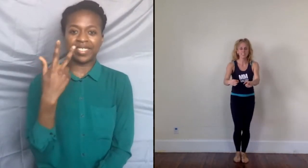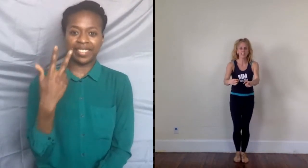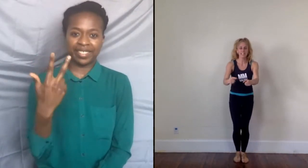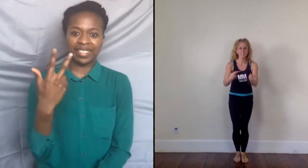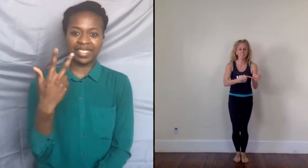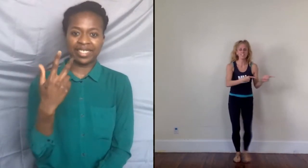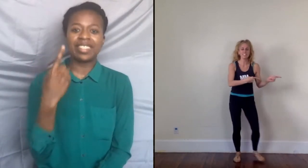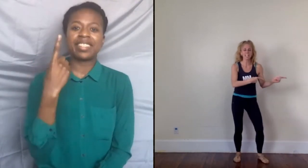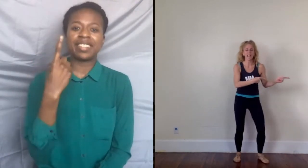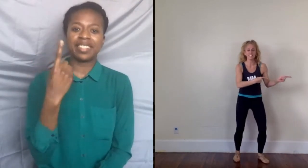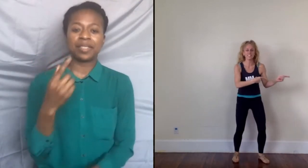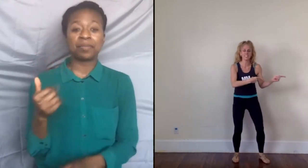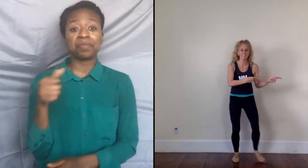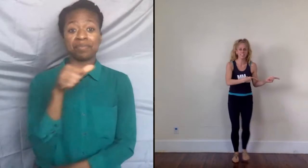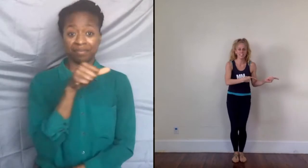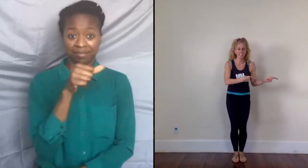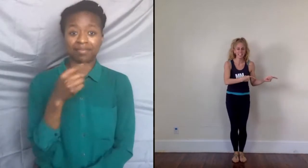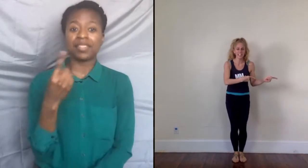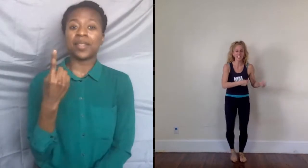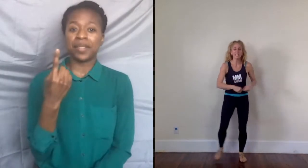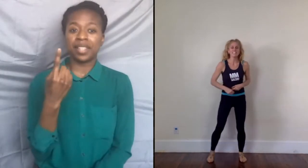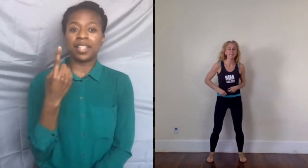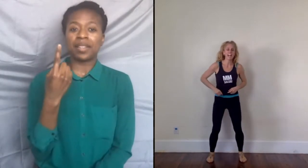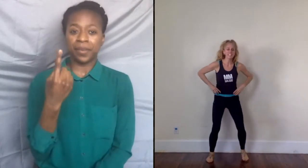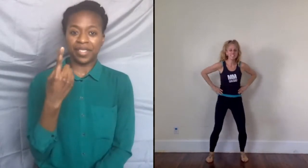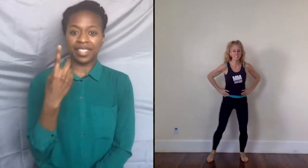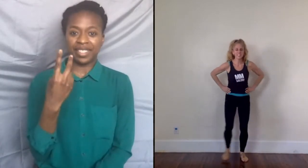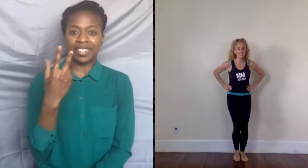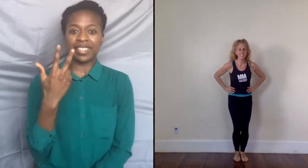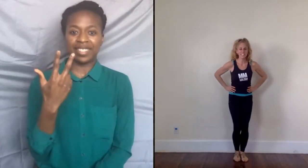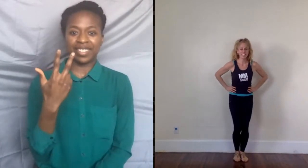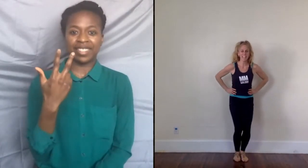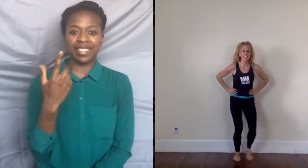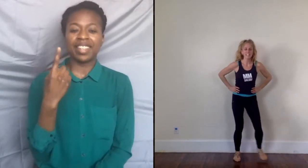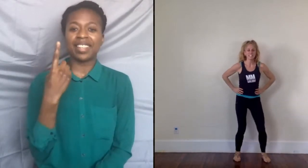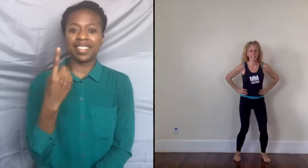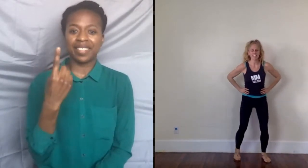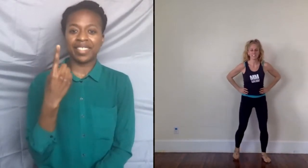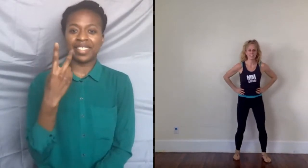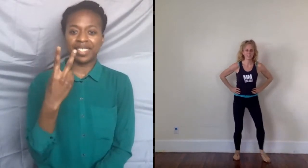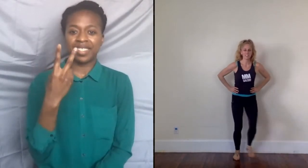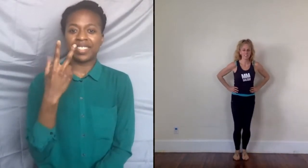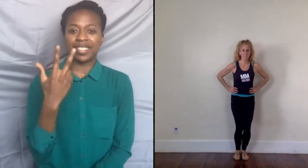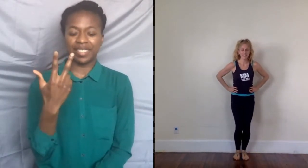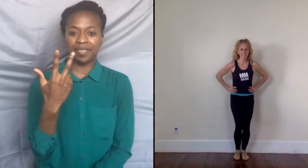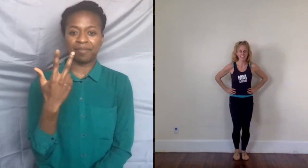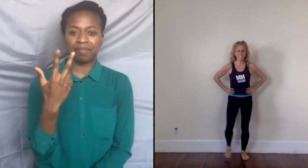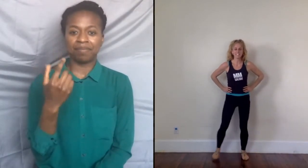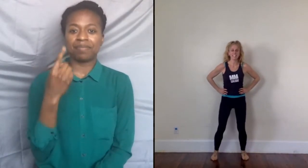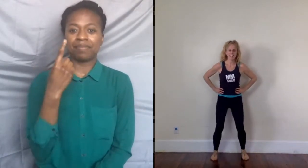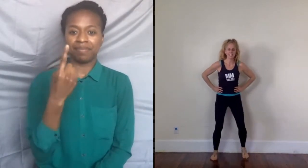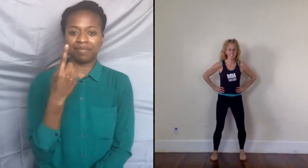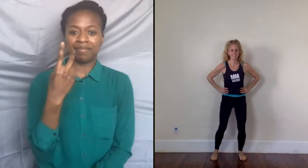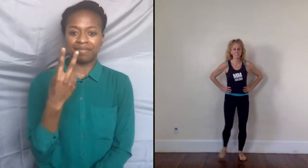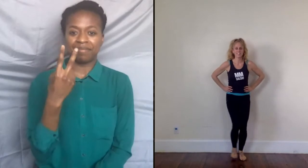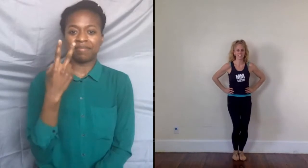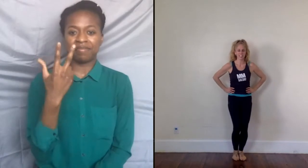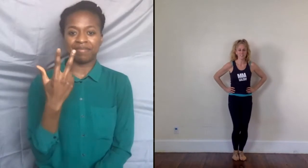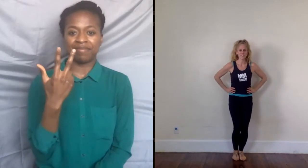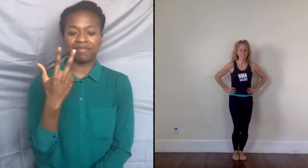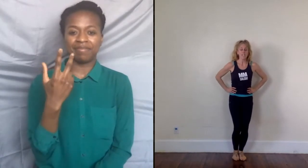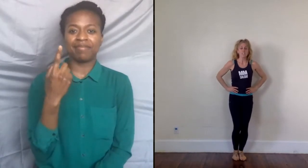2, 3, and to the side, 2, 3, and side, 2, 3, and side, 2, 3, and side,